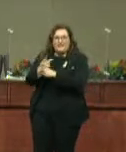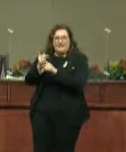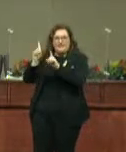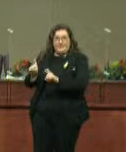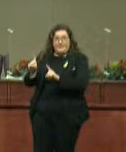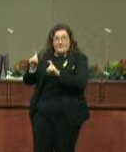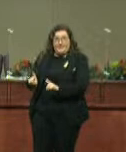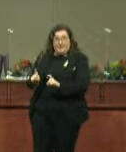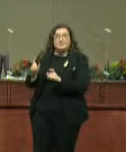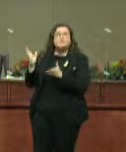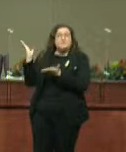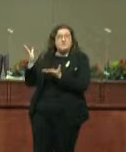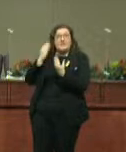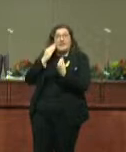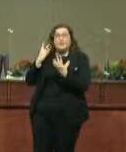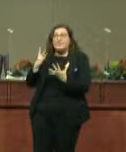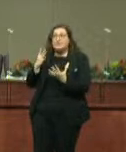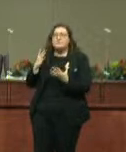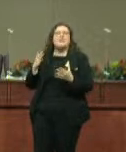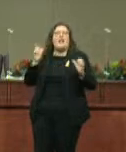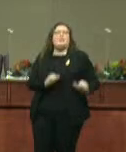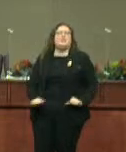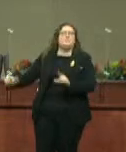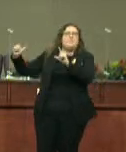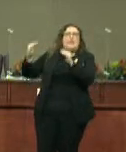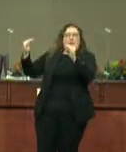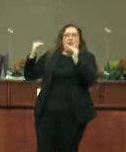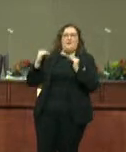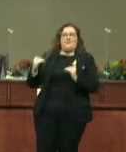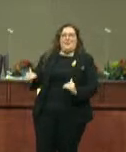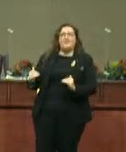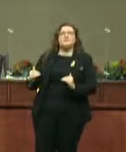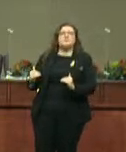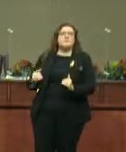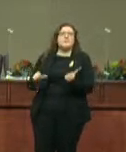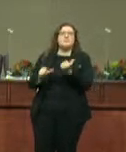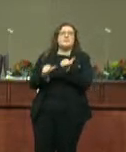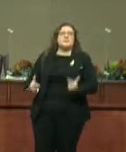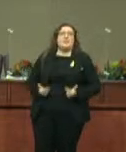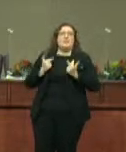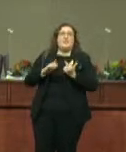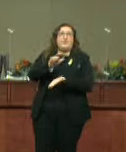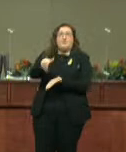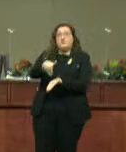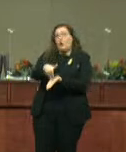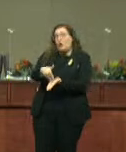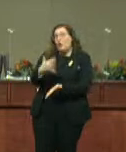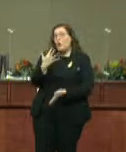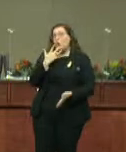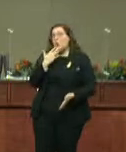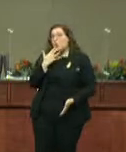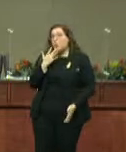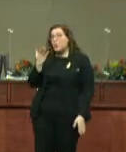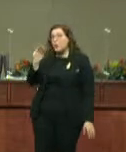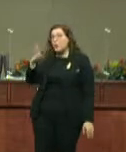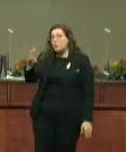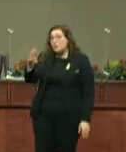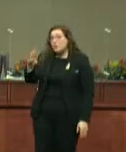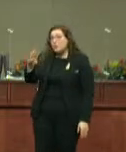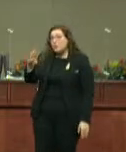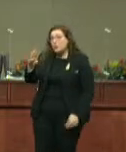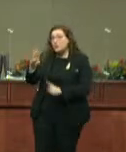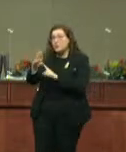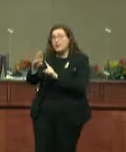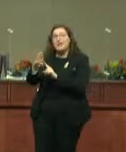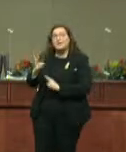And these are long-term care facilities. Here, what we see in blue is the percentage of the number